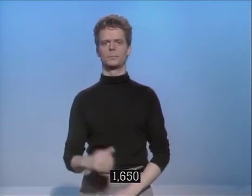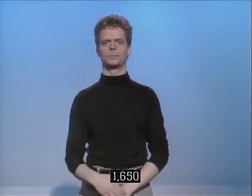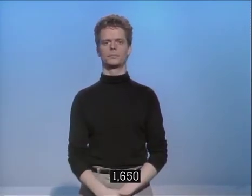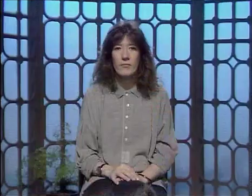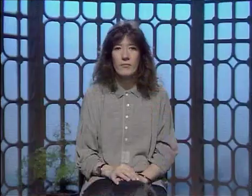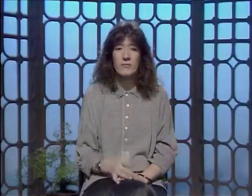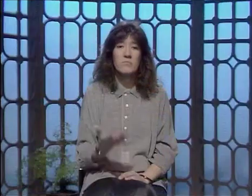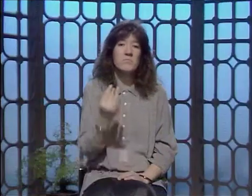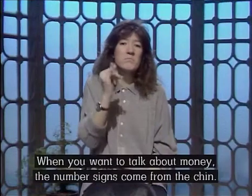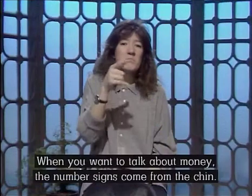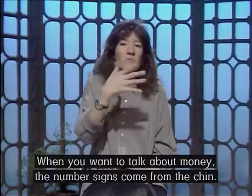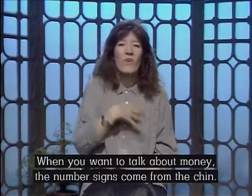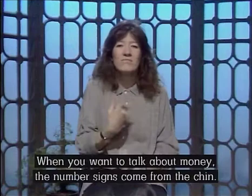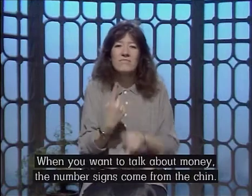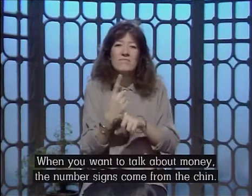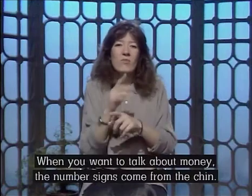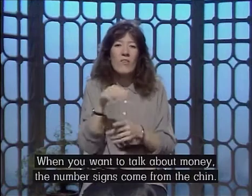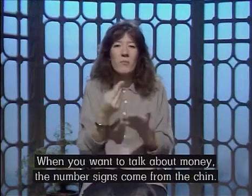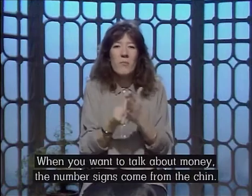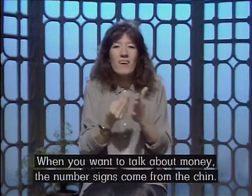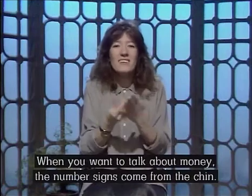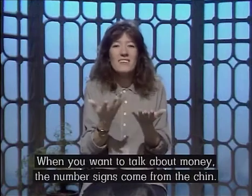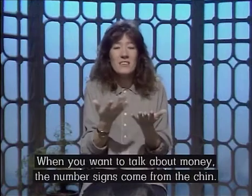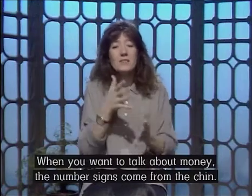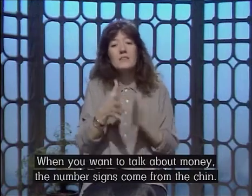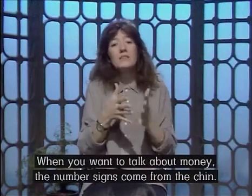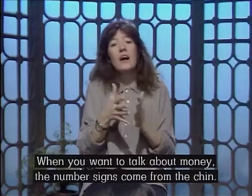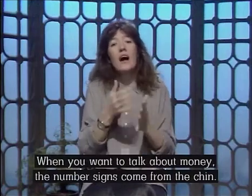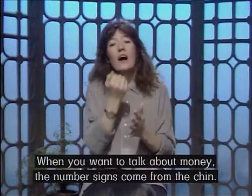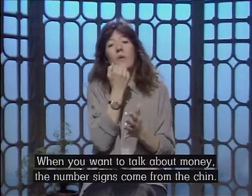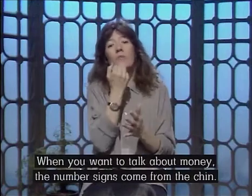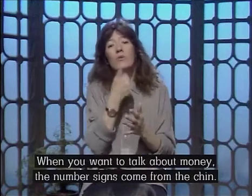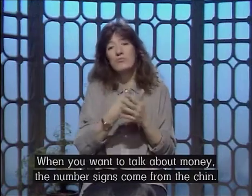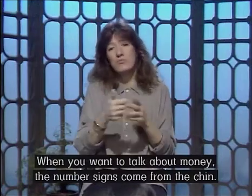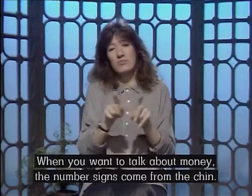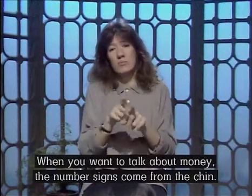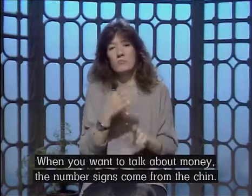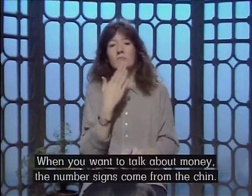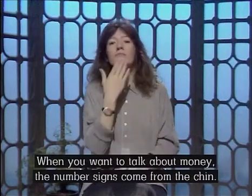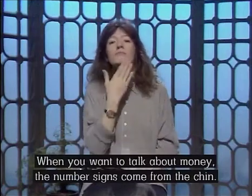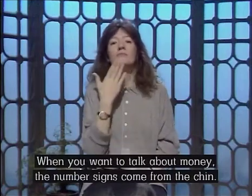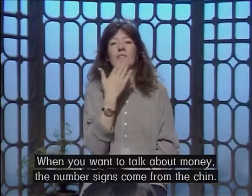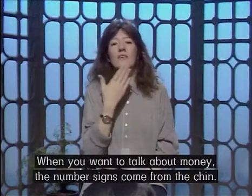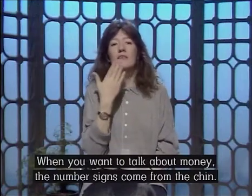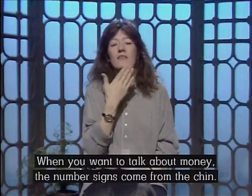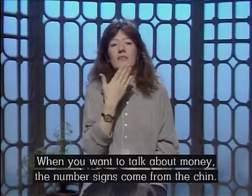1,650. Now, when you want to talk about money, the number signs usually come from near the chin,